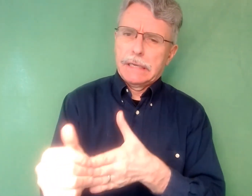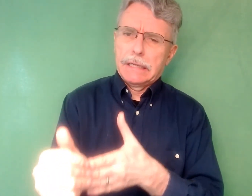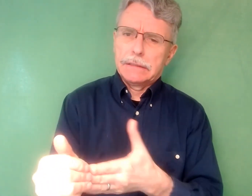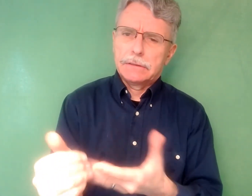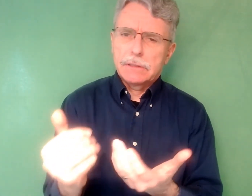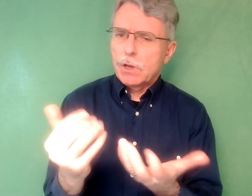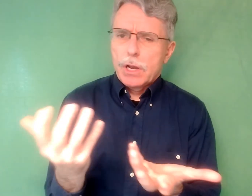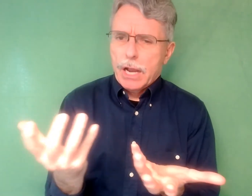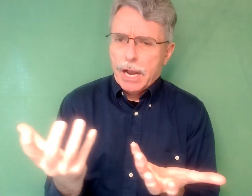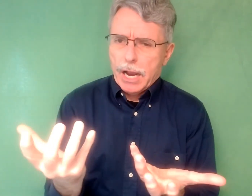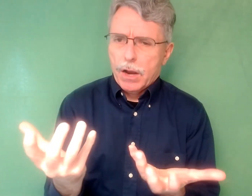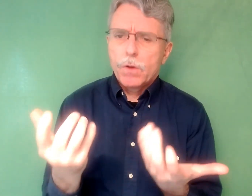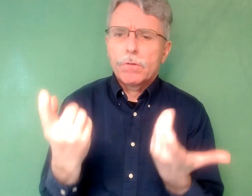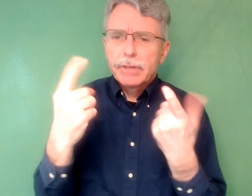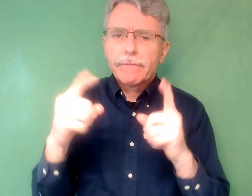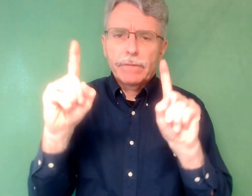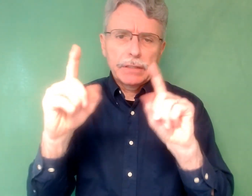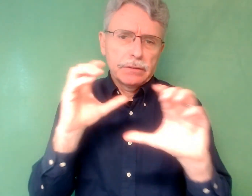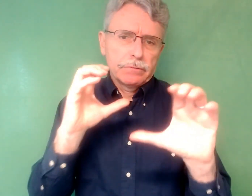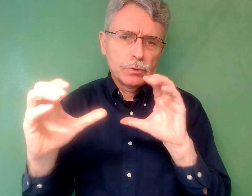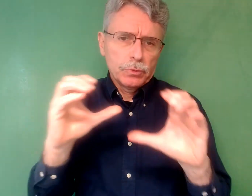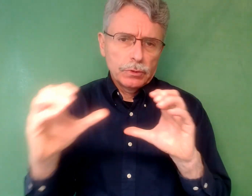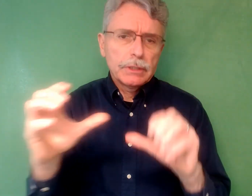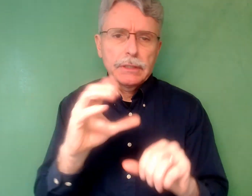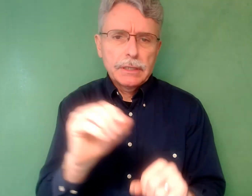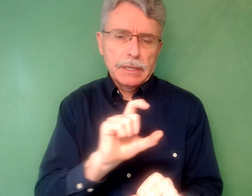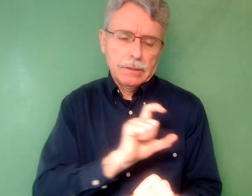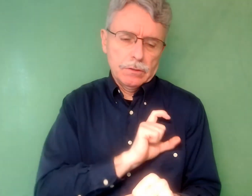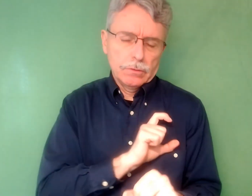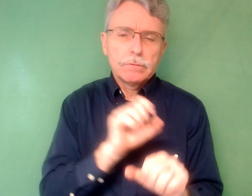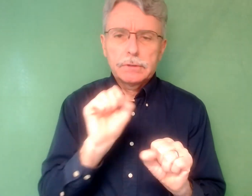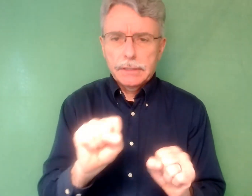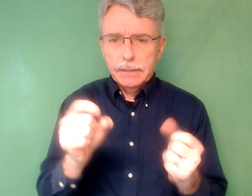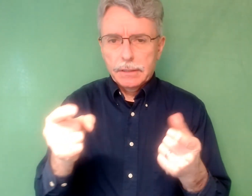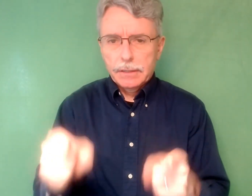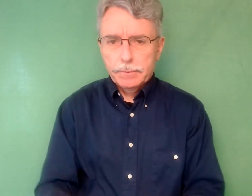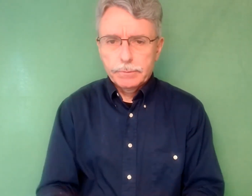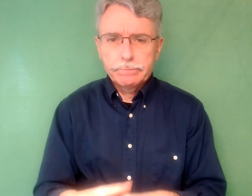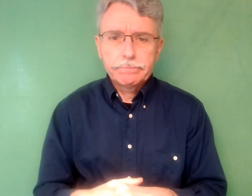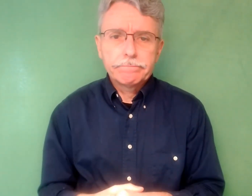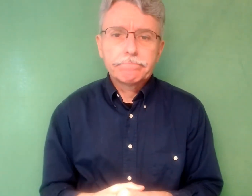remedies, which is what type of relief a person can get by bringing these types of cases.